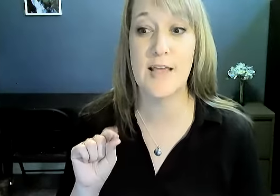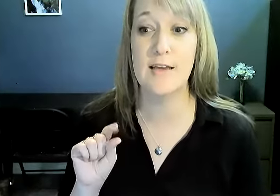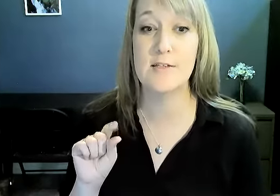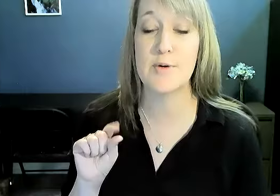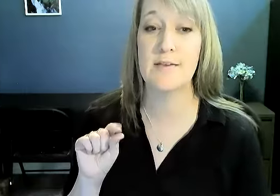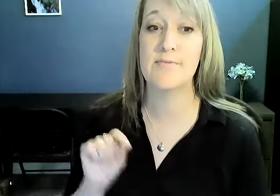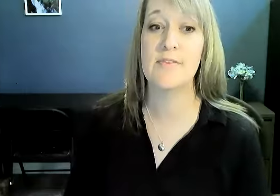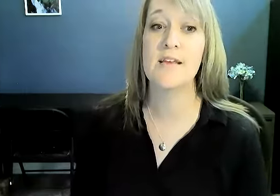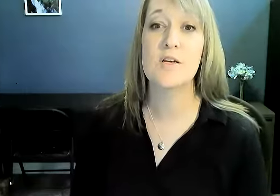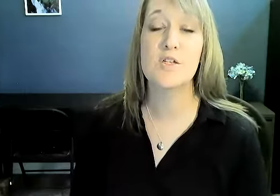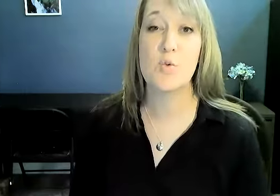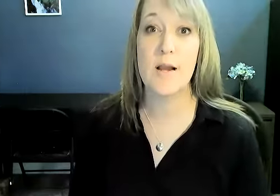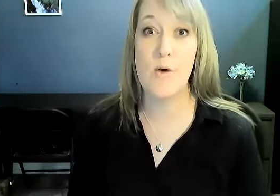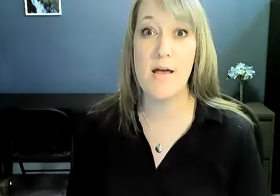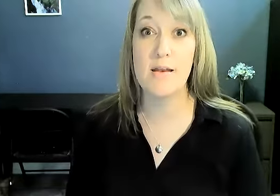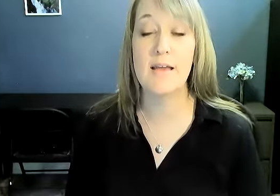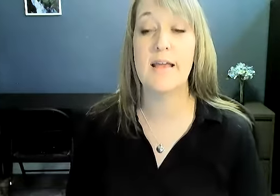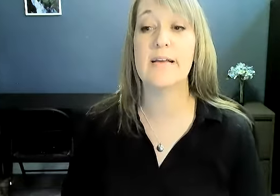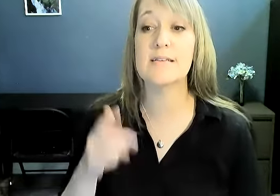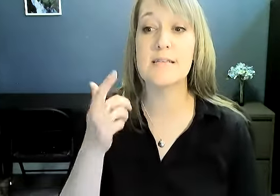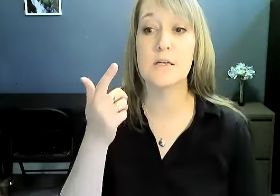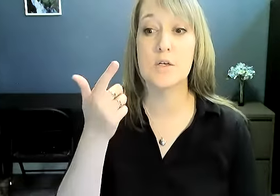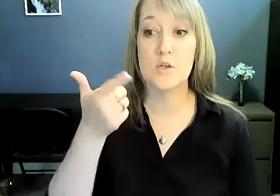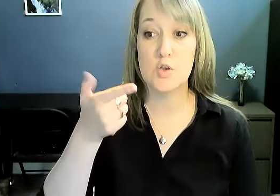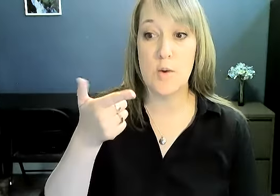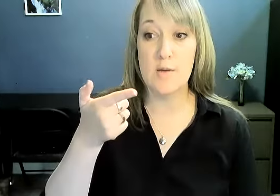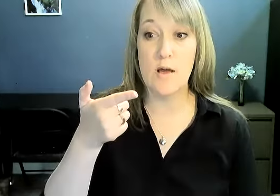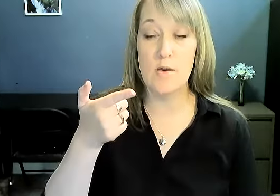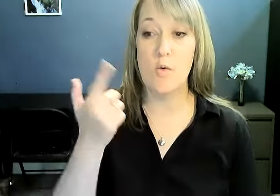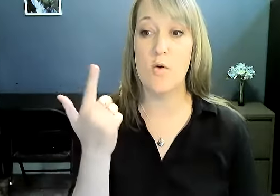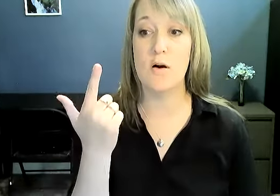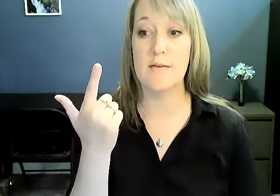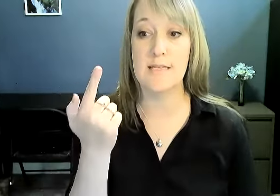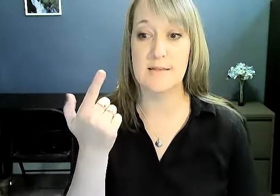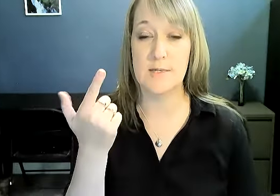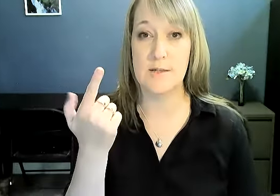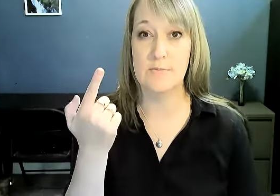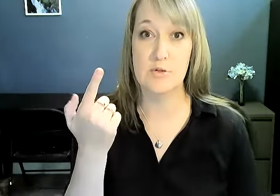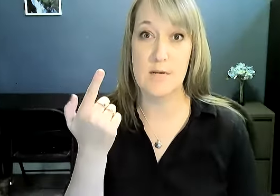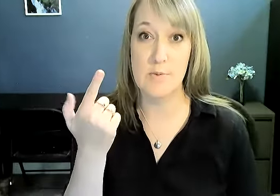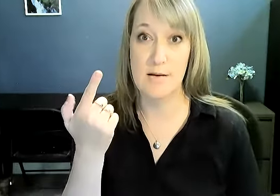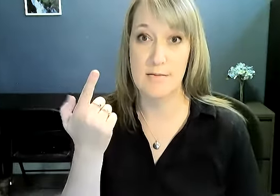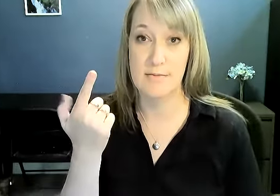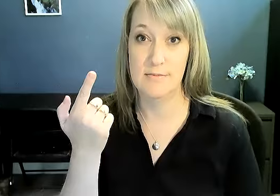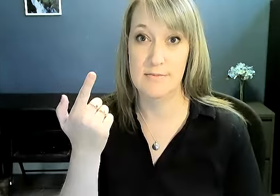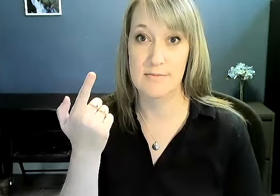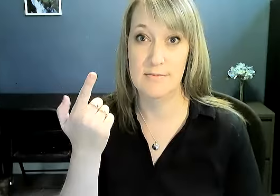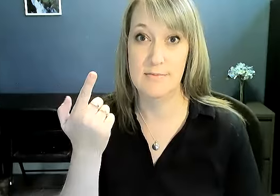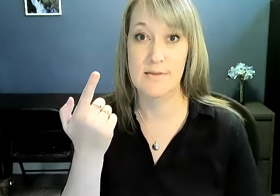Okay, 20. 21 is 21, or I've seen it this way too, 21.